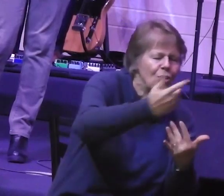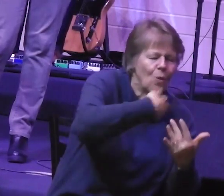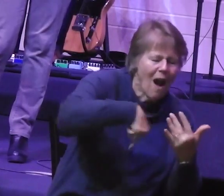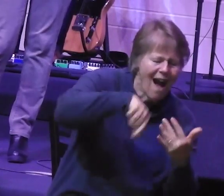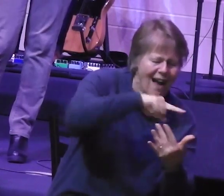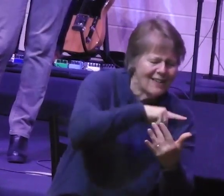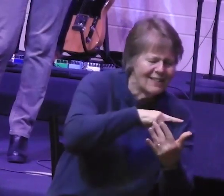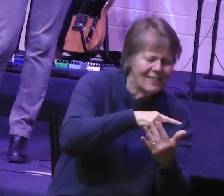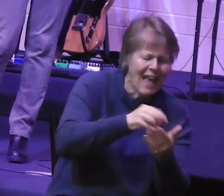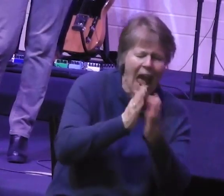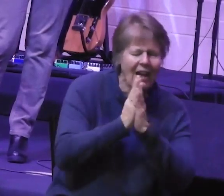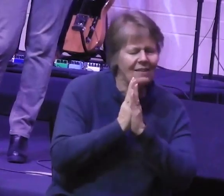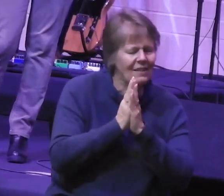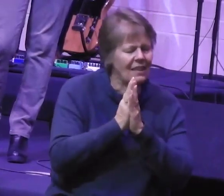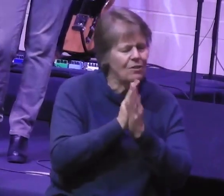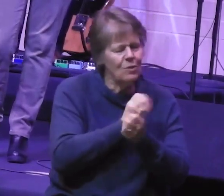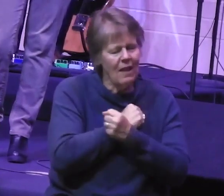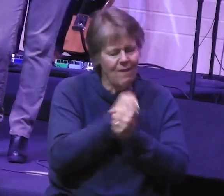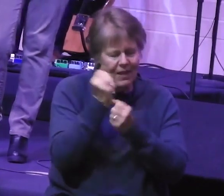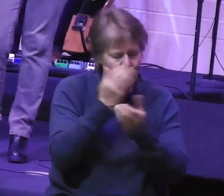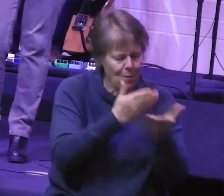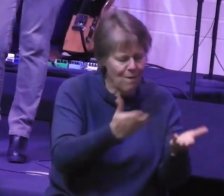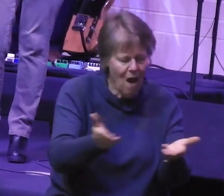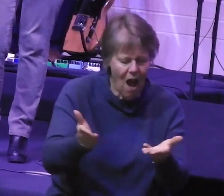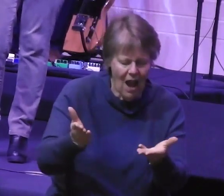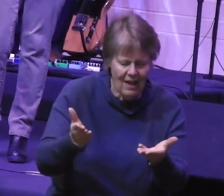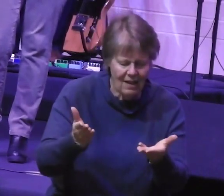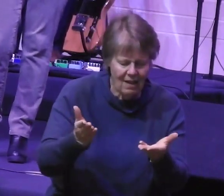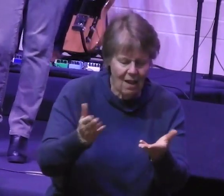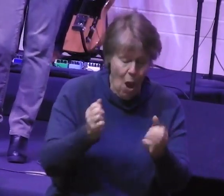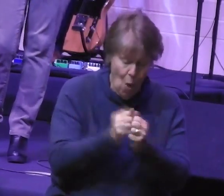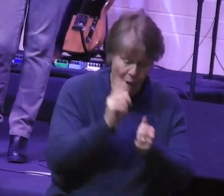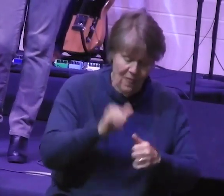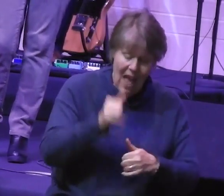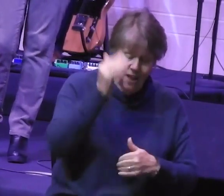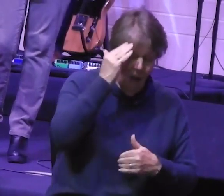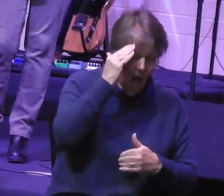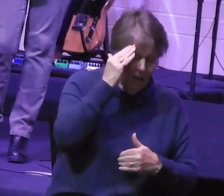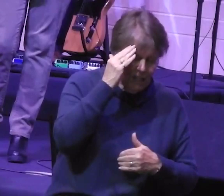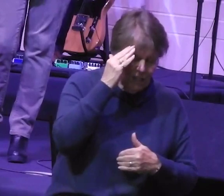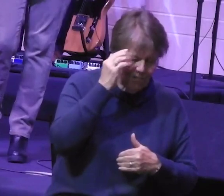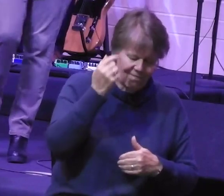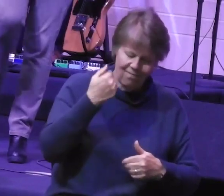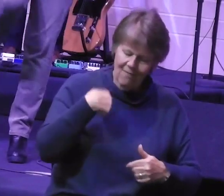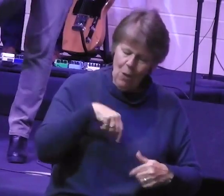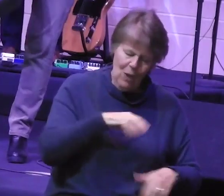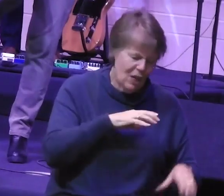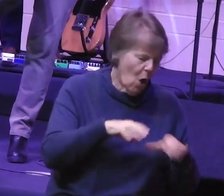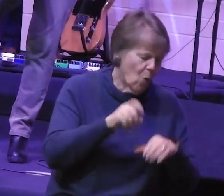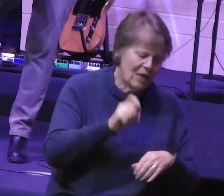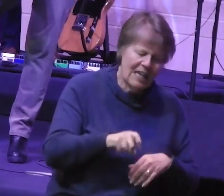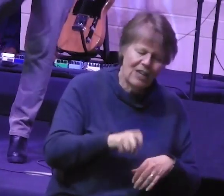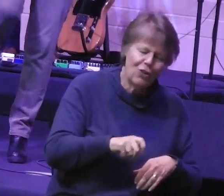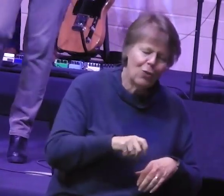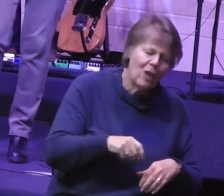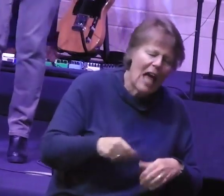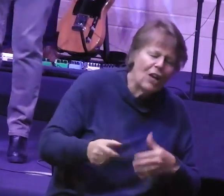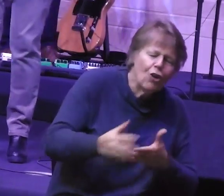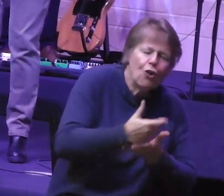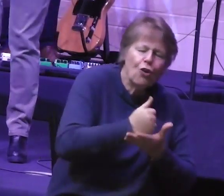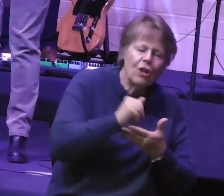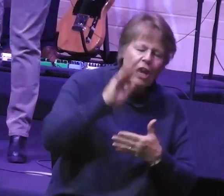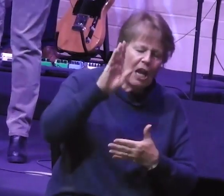And with that knowledge, that we don't need to earn your grace, but rather just open our hands to receive it, Lord, whatever our fists are tightly closed